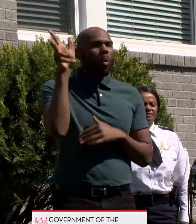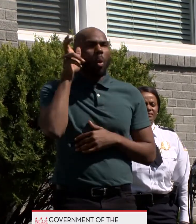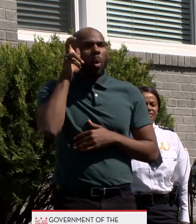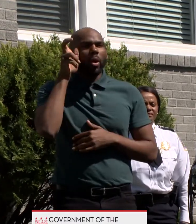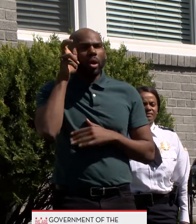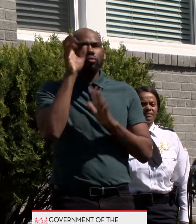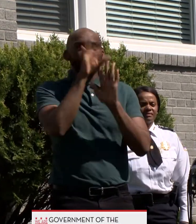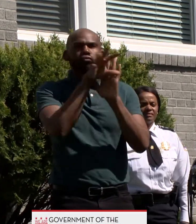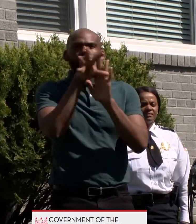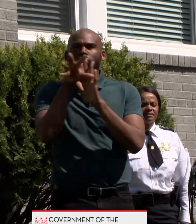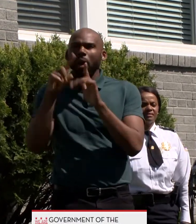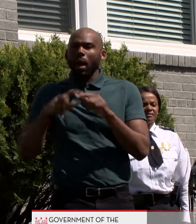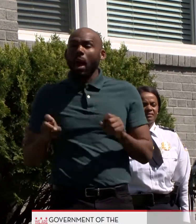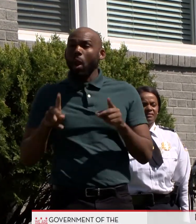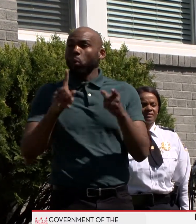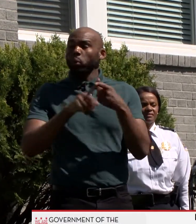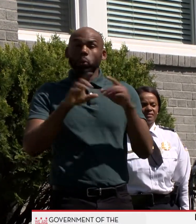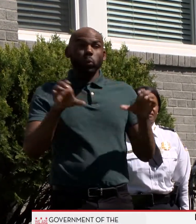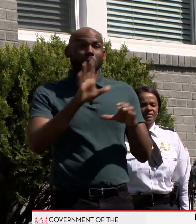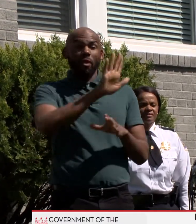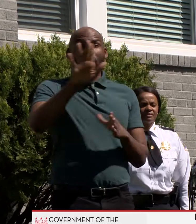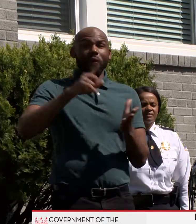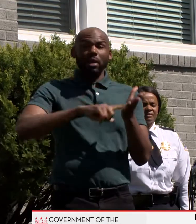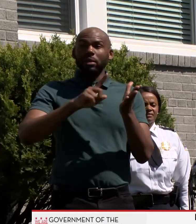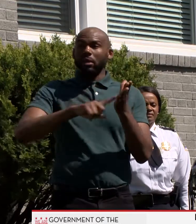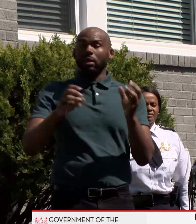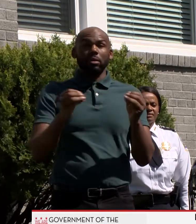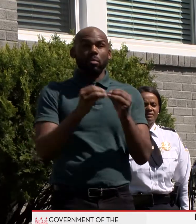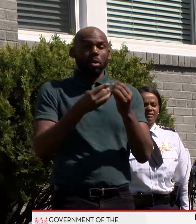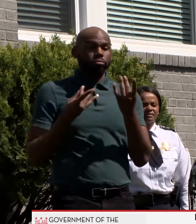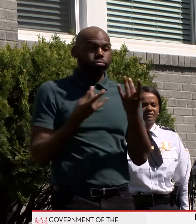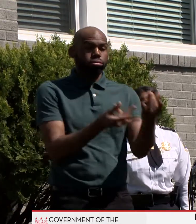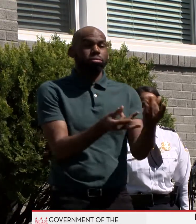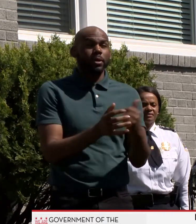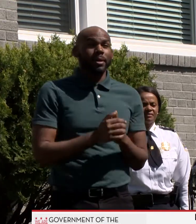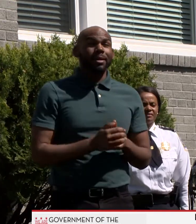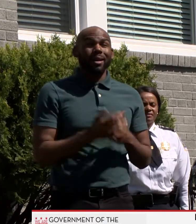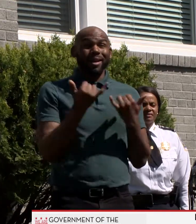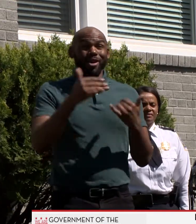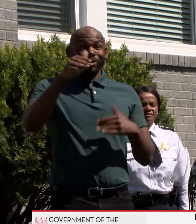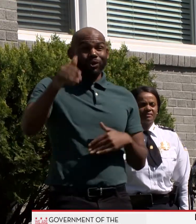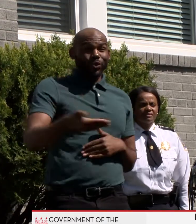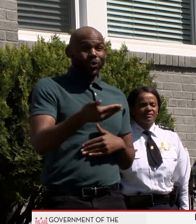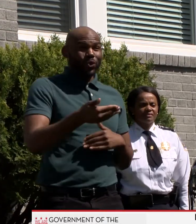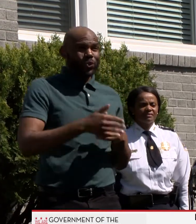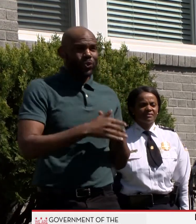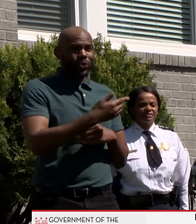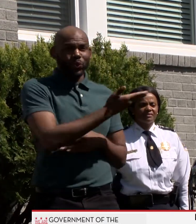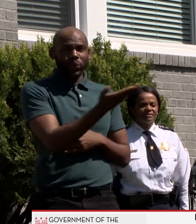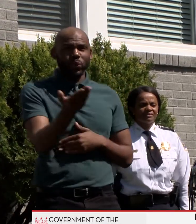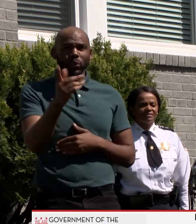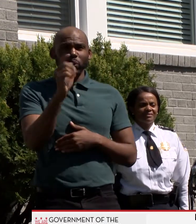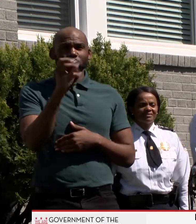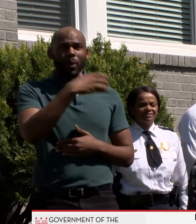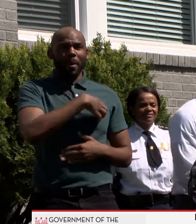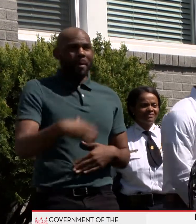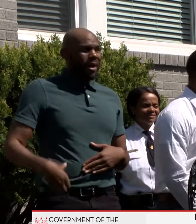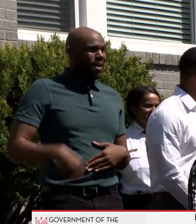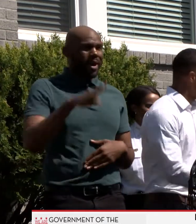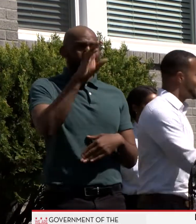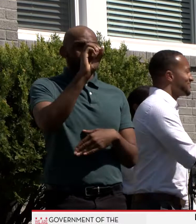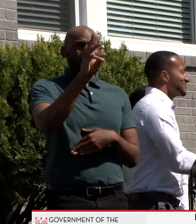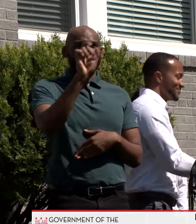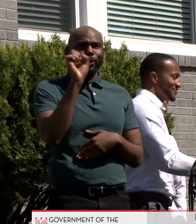footage that allow them to conduct their investigation more efficiently. And with that, I'll introduce you to Mayor Bowser. Thank